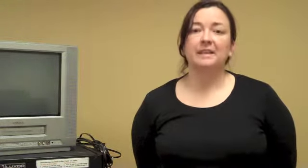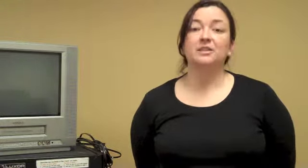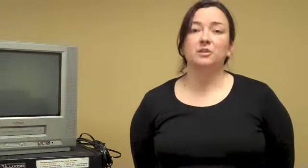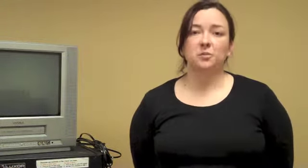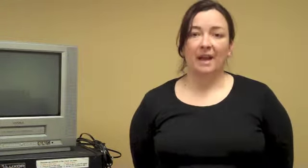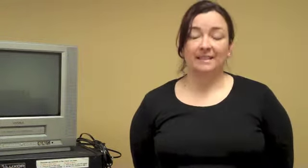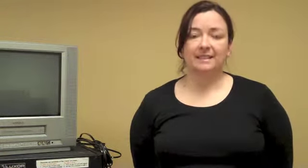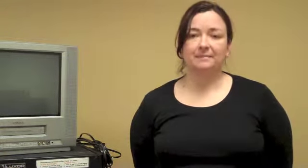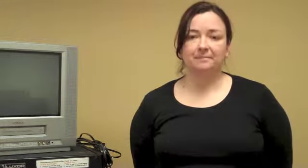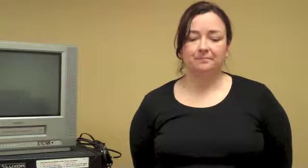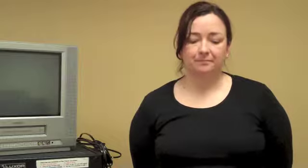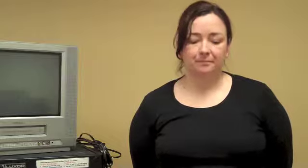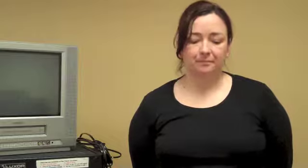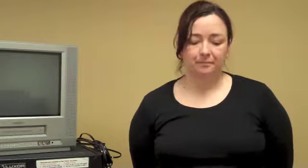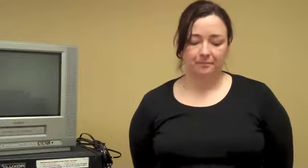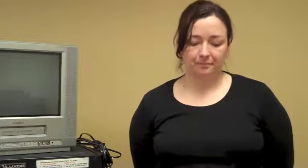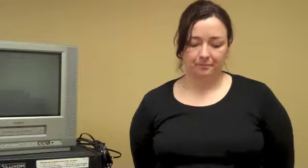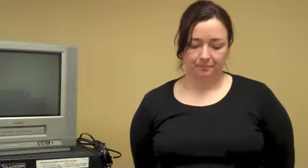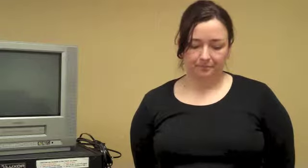humid, you begin to sweat.